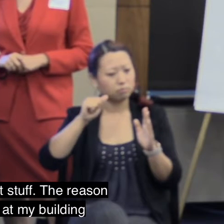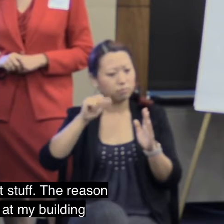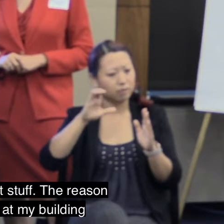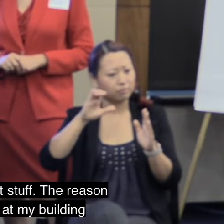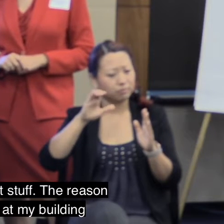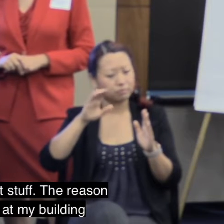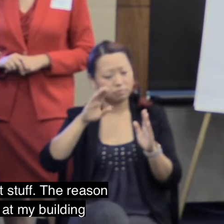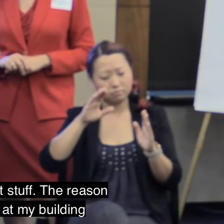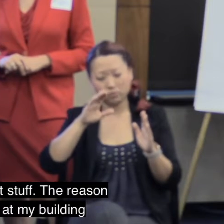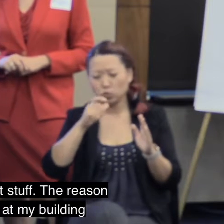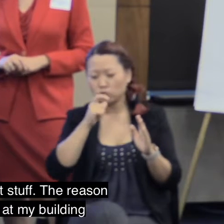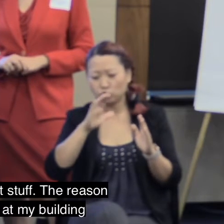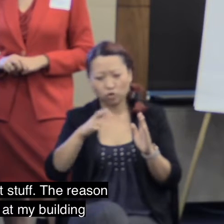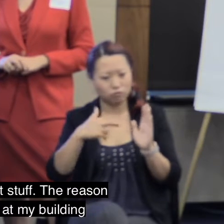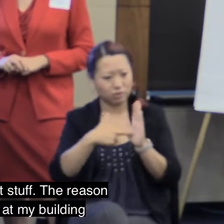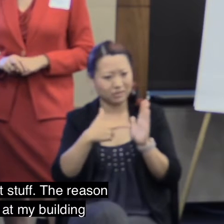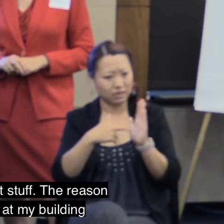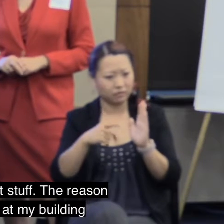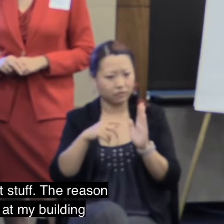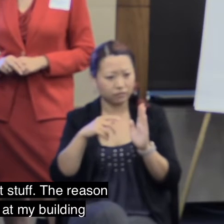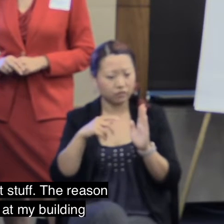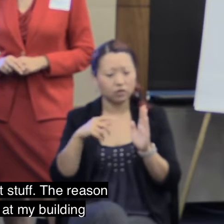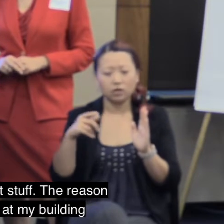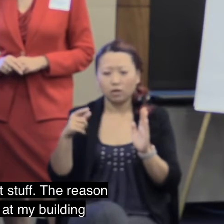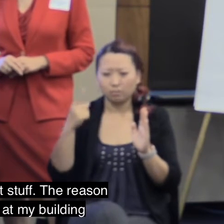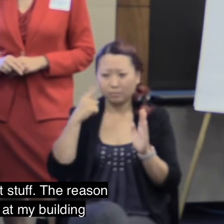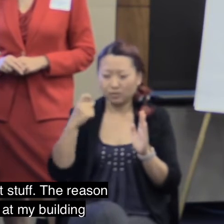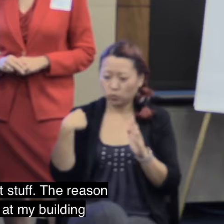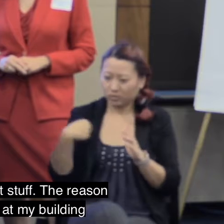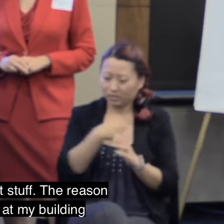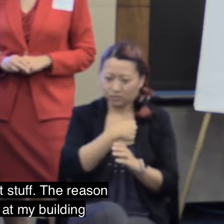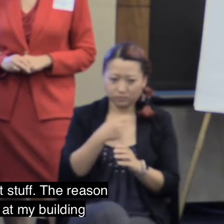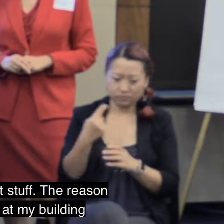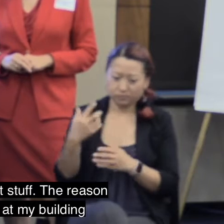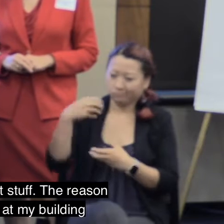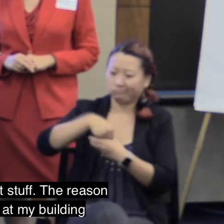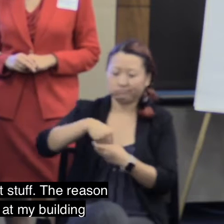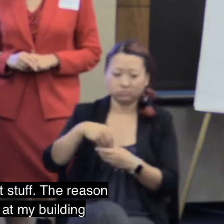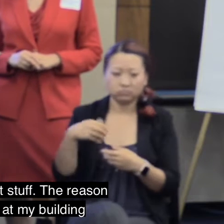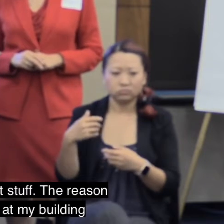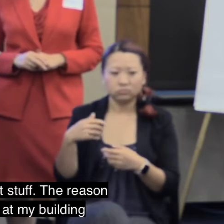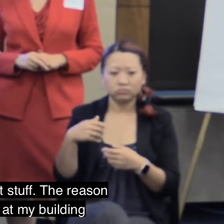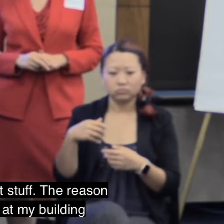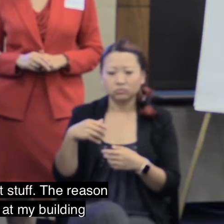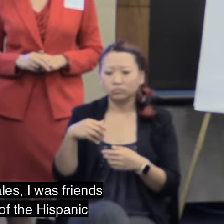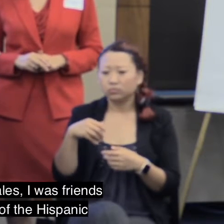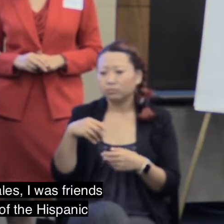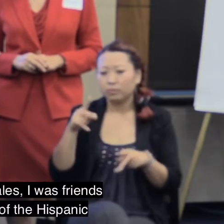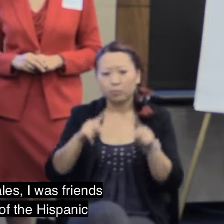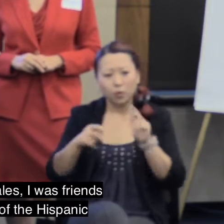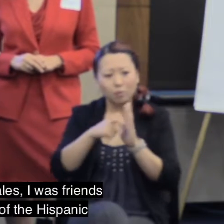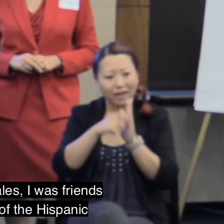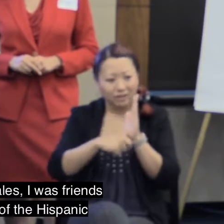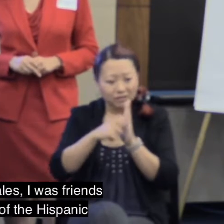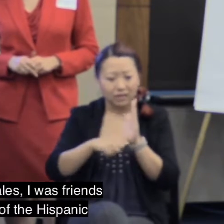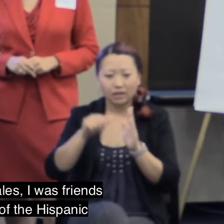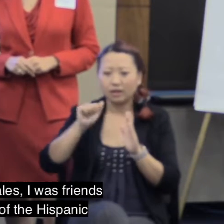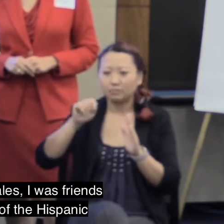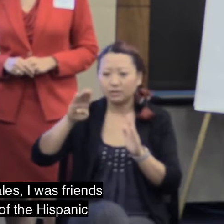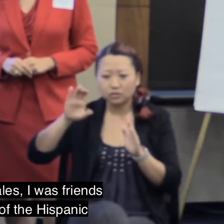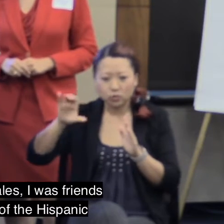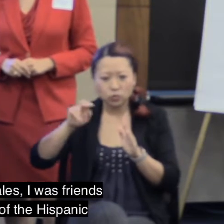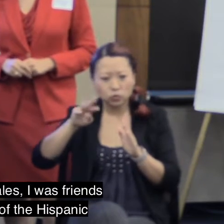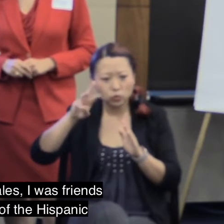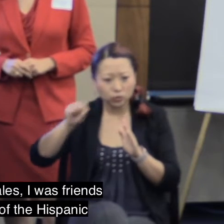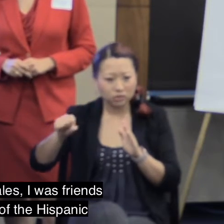CBS, Fox, NBC, all that stuff. And the reason why it worked is because in the elevator at my building, I met somebody named